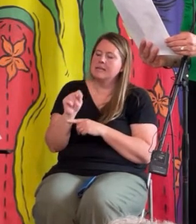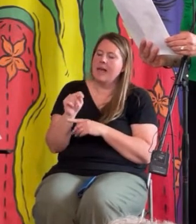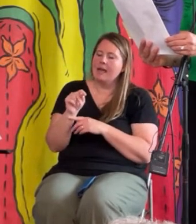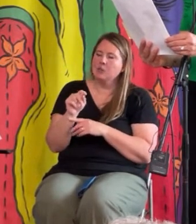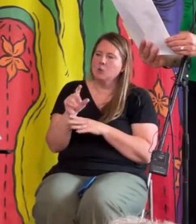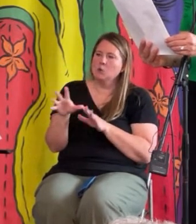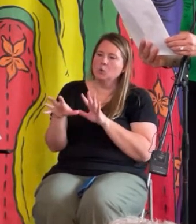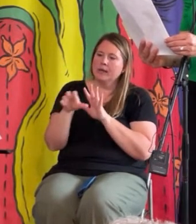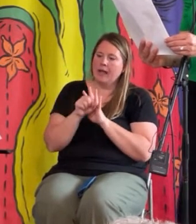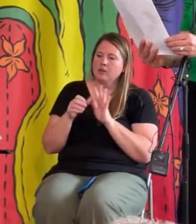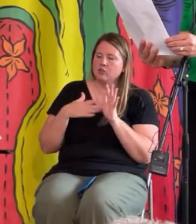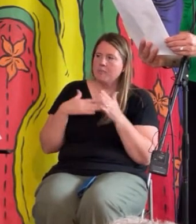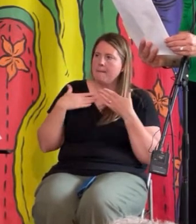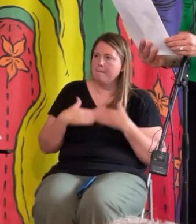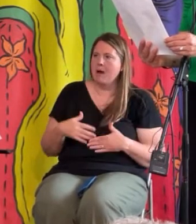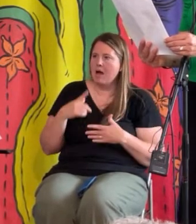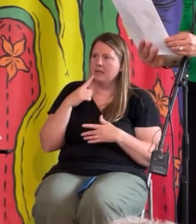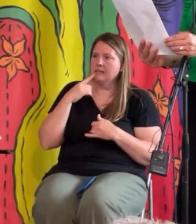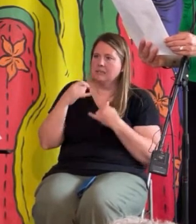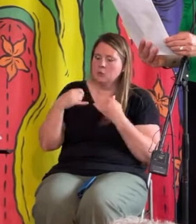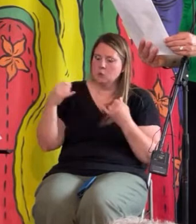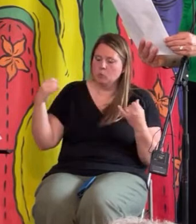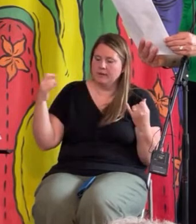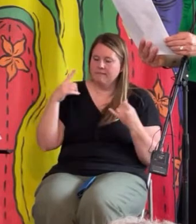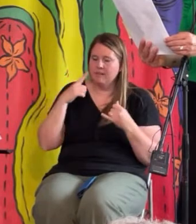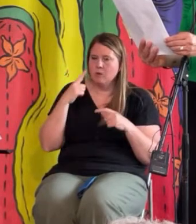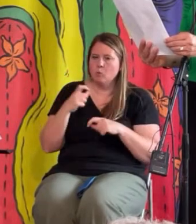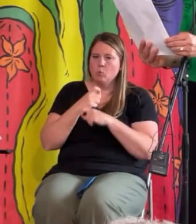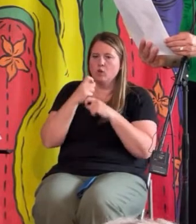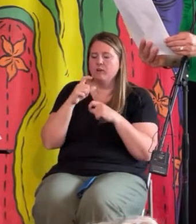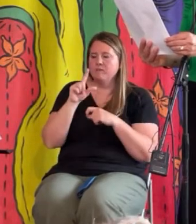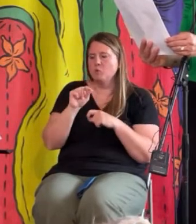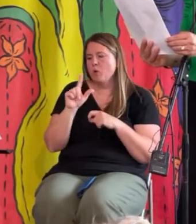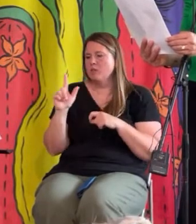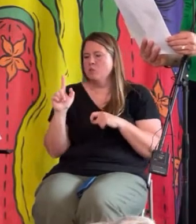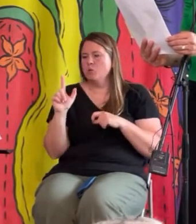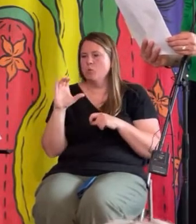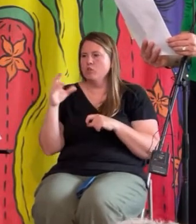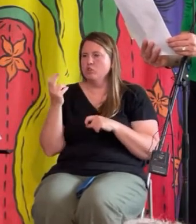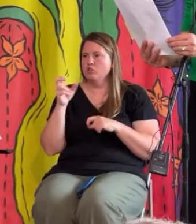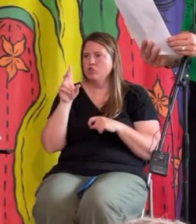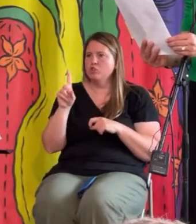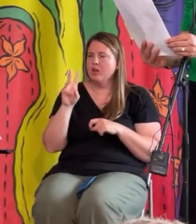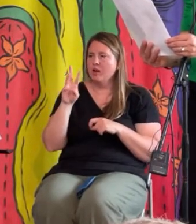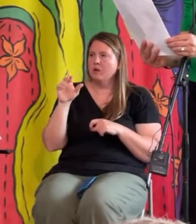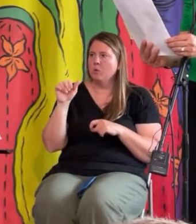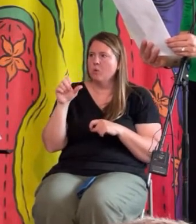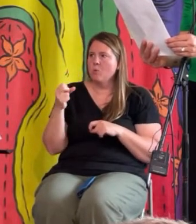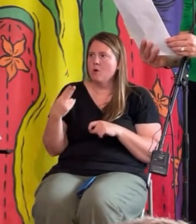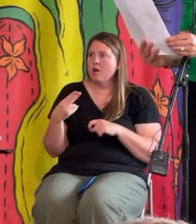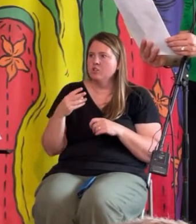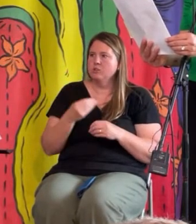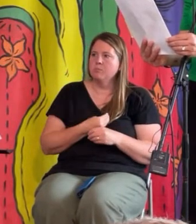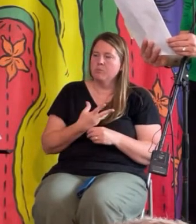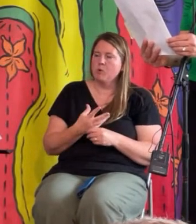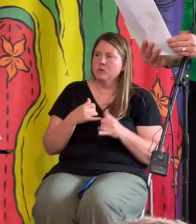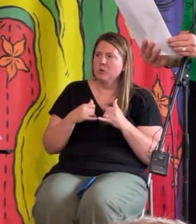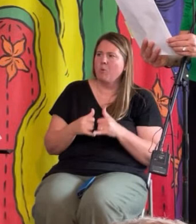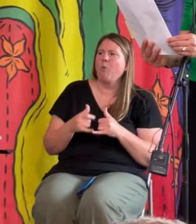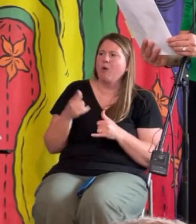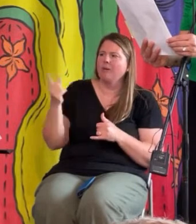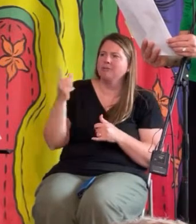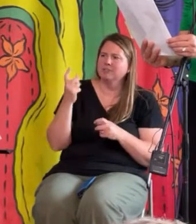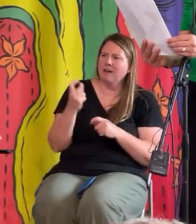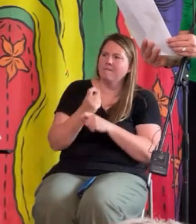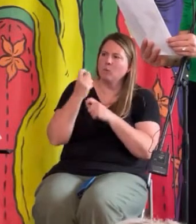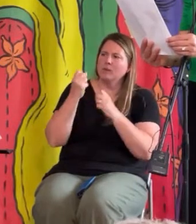Weaving, which was winner of the 2021 Chad Walsh Poetry Award. Oh my God, you guys have won so many things. She's the winner